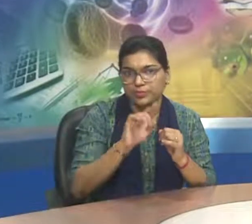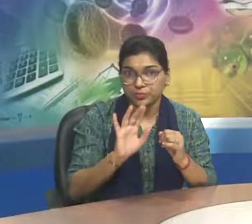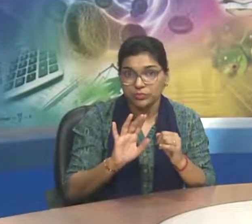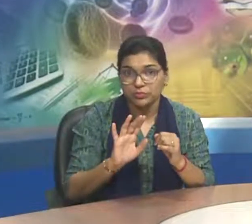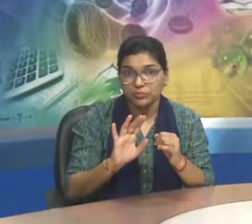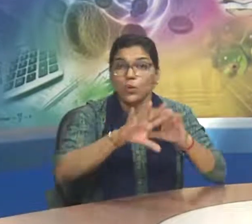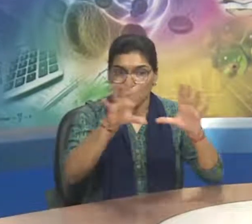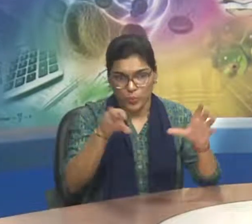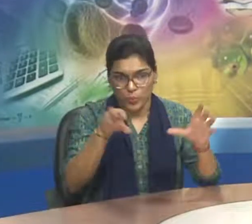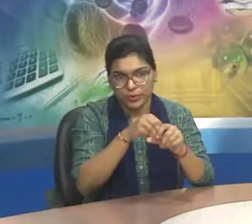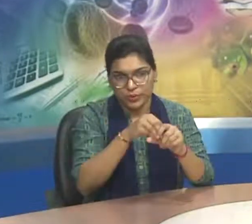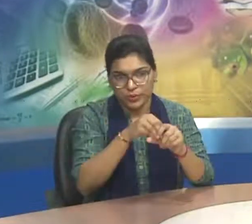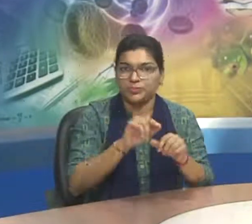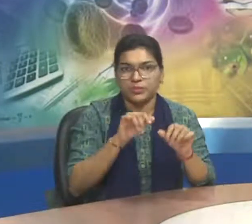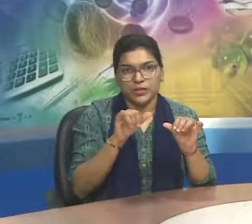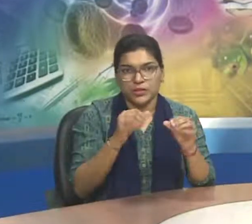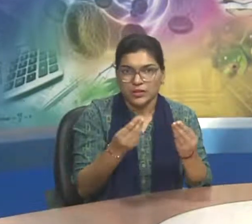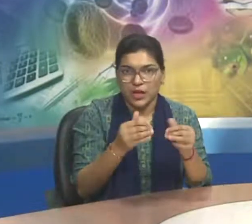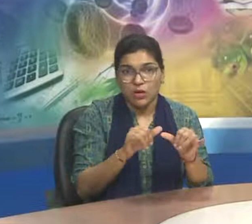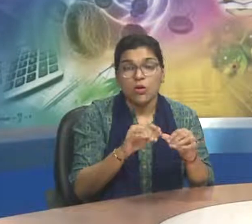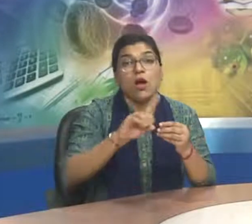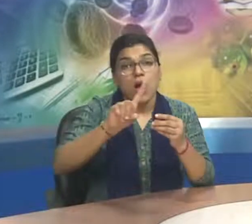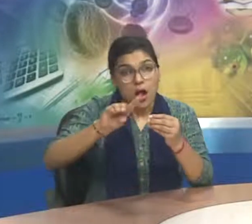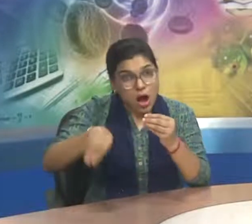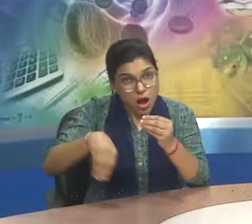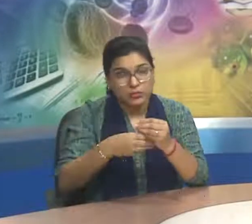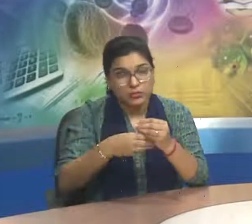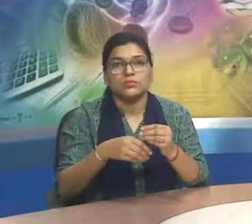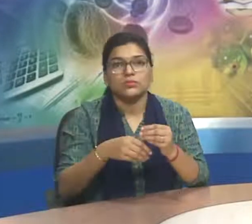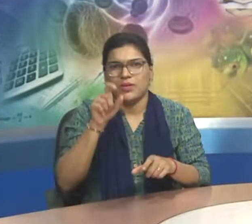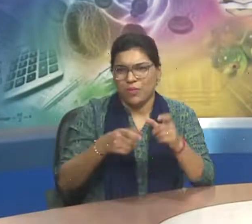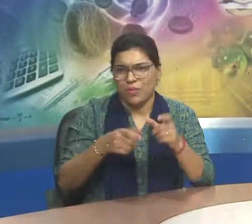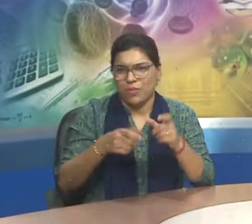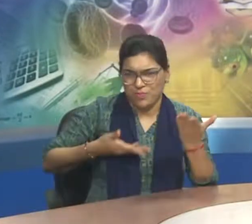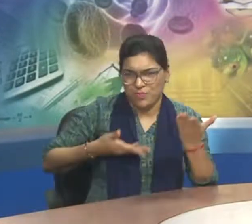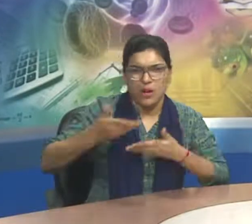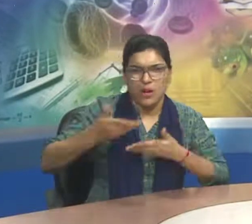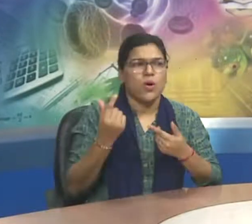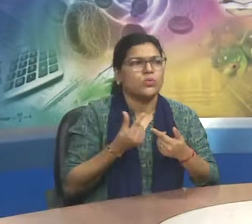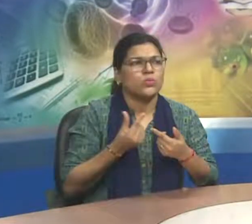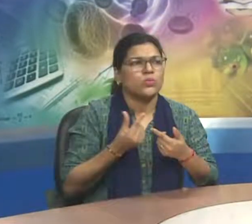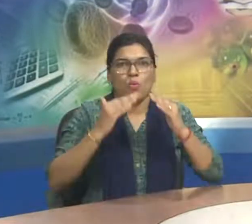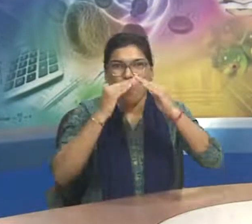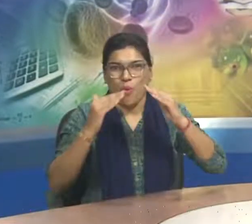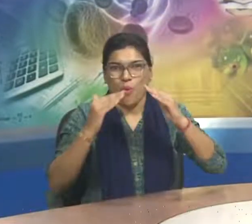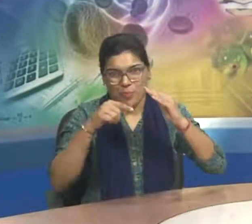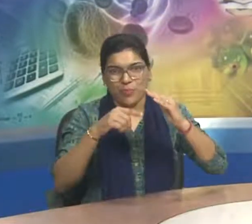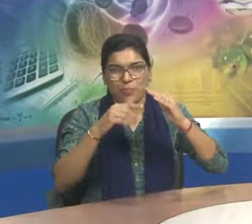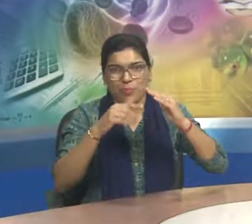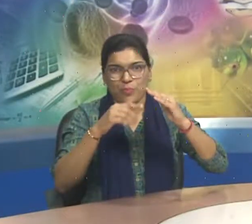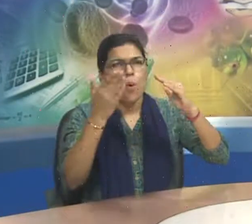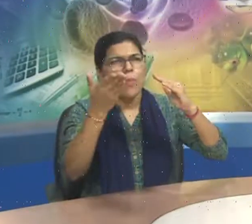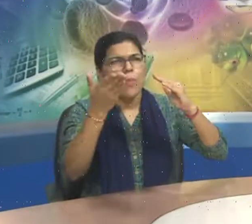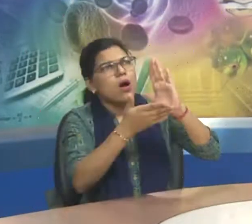there are some roots also, and you must have seen some swamp areas in